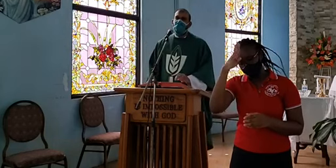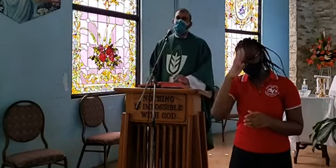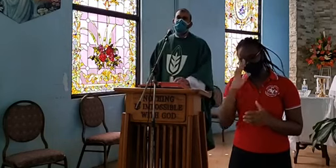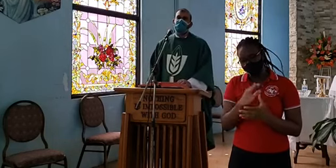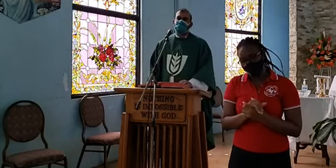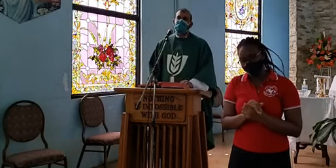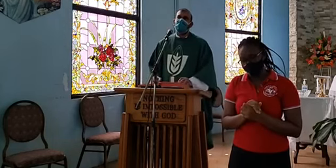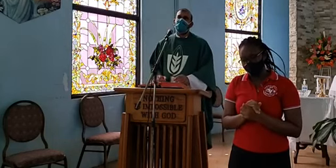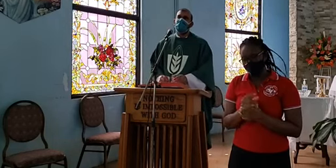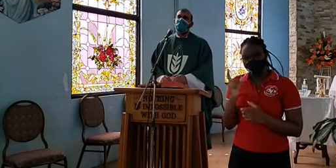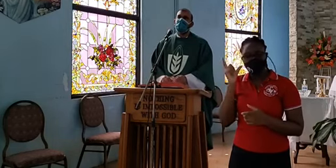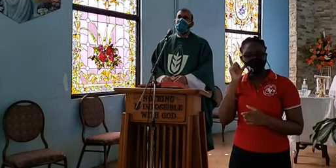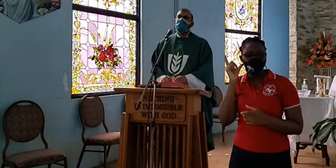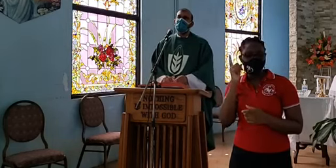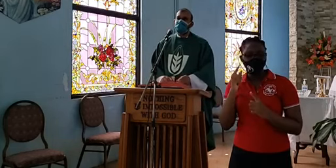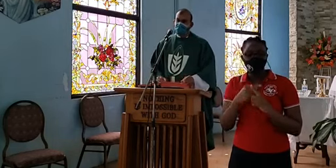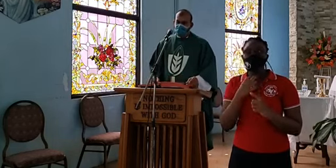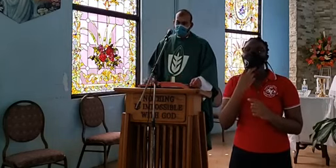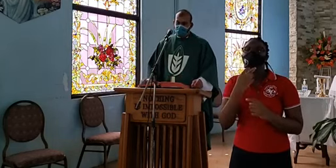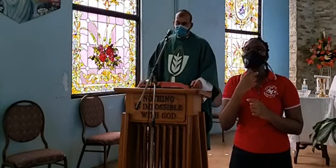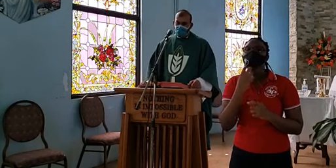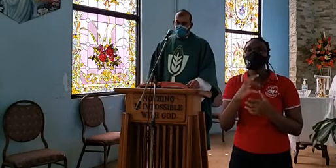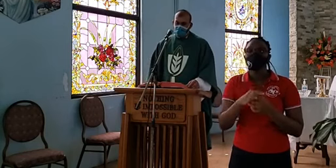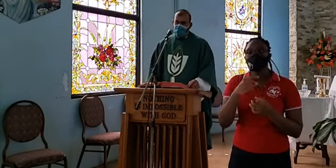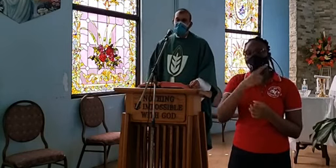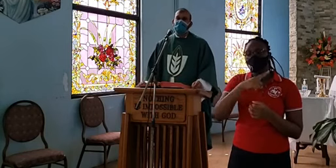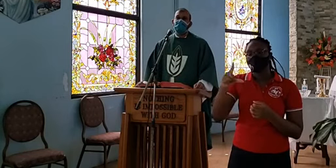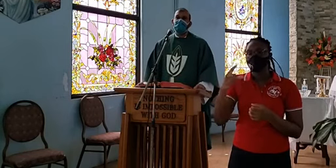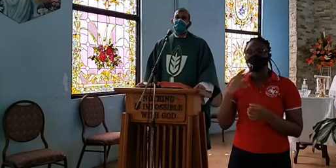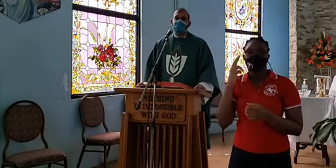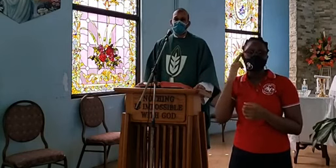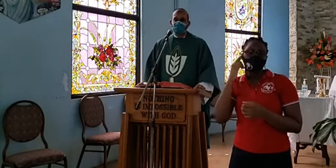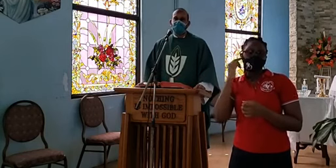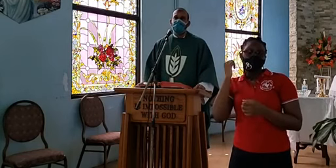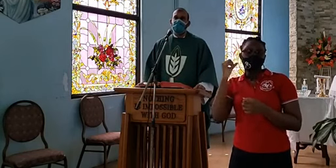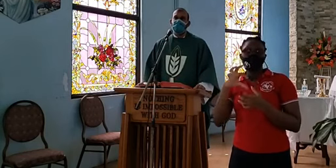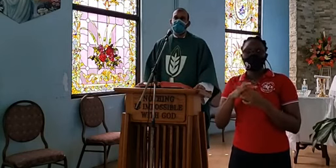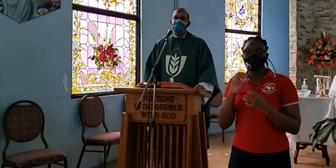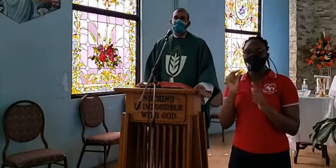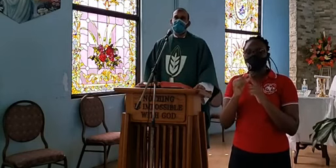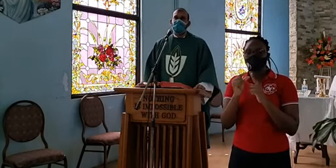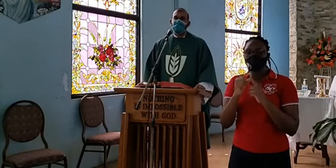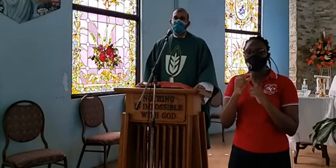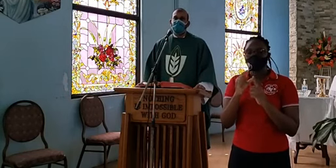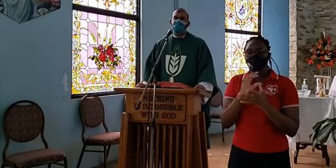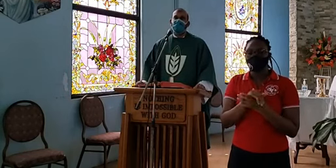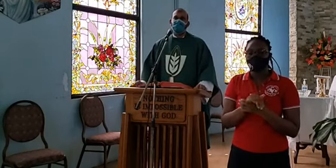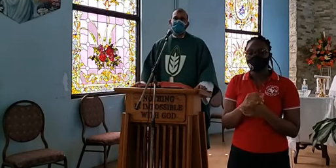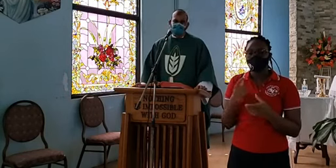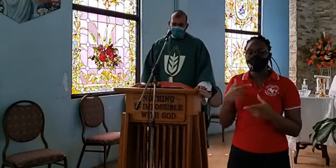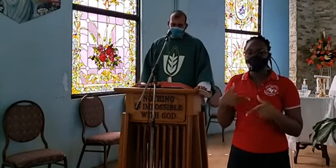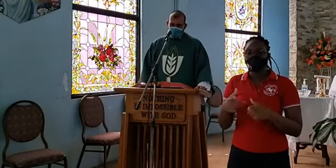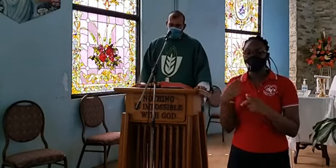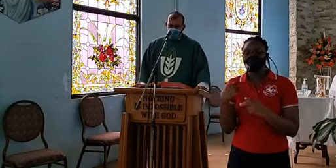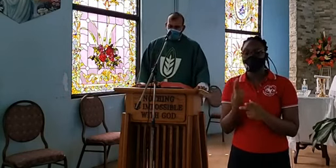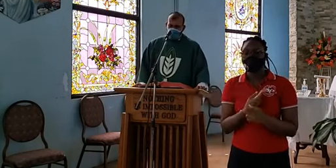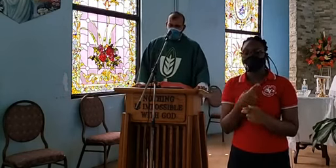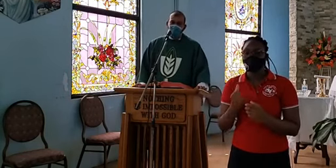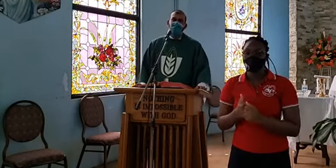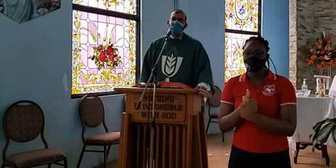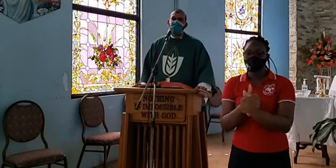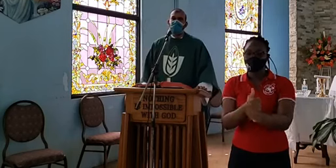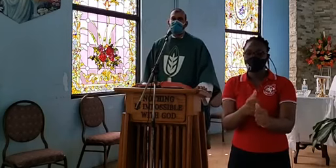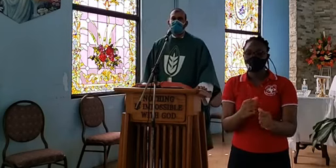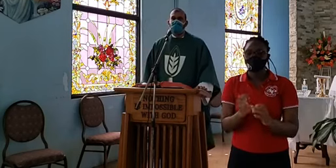the voice of the Lord. Let us take heed of His word. Let us follow the example